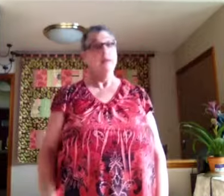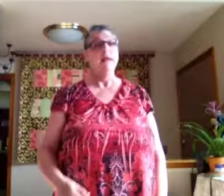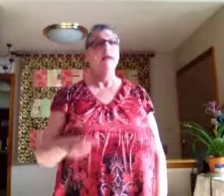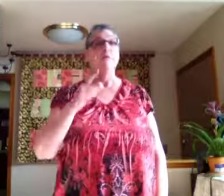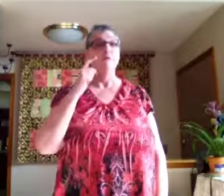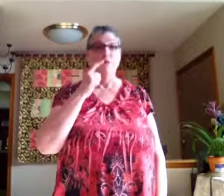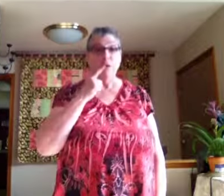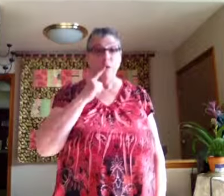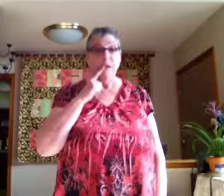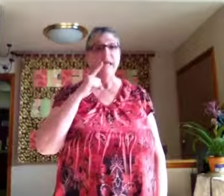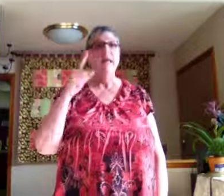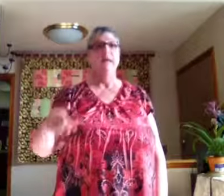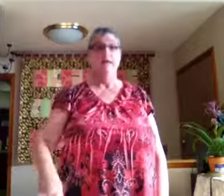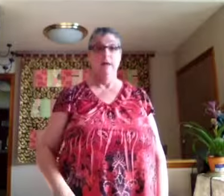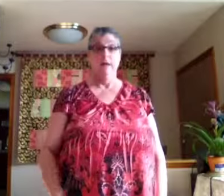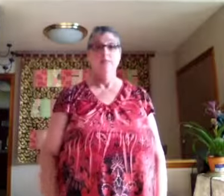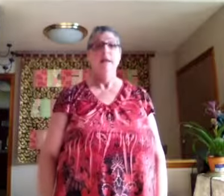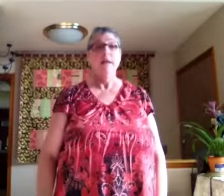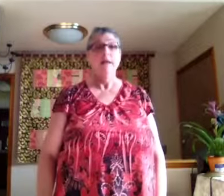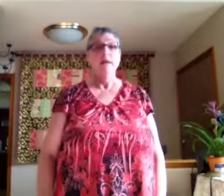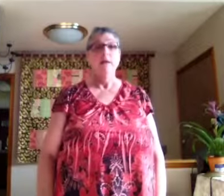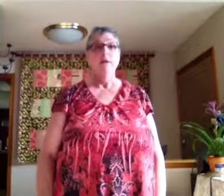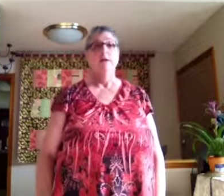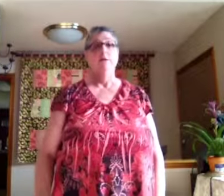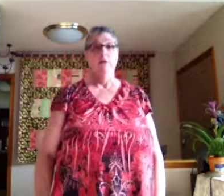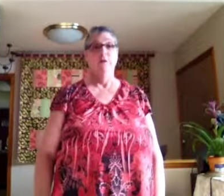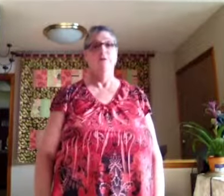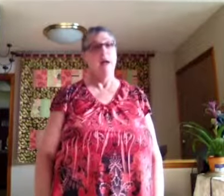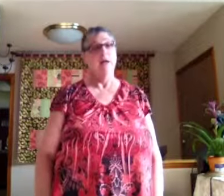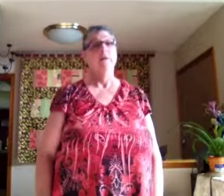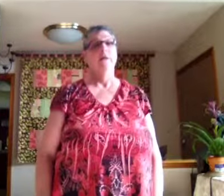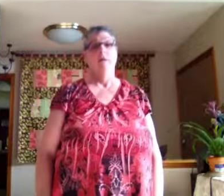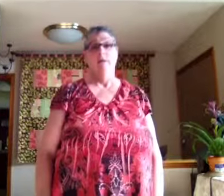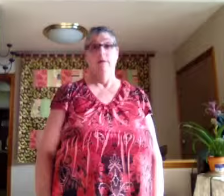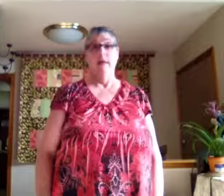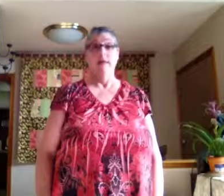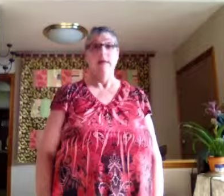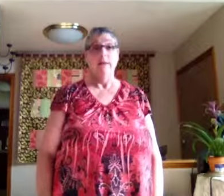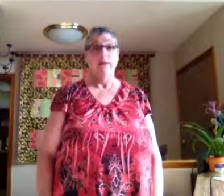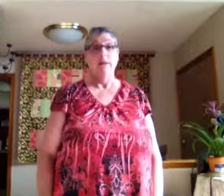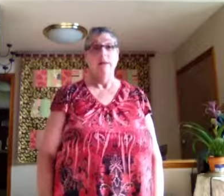he had verbally committed to the fact that he had sinned?